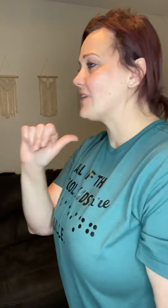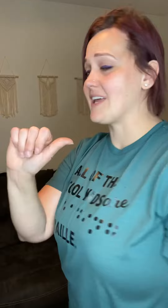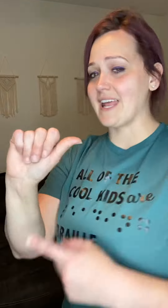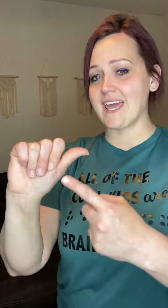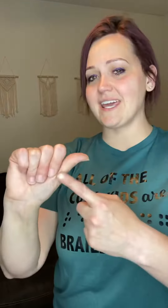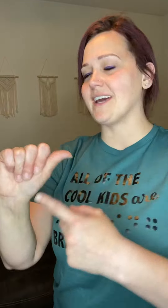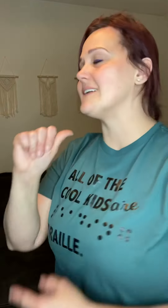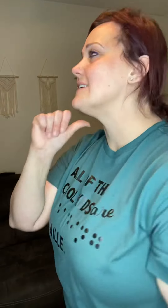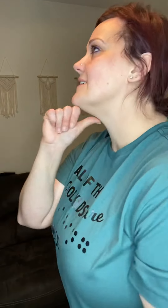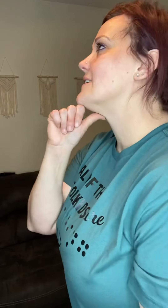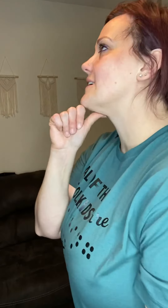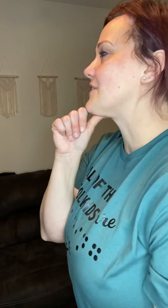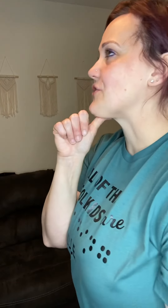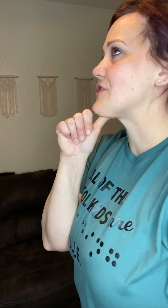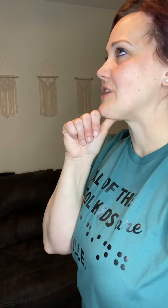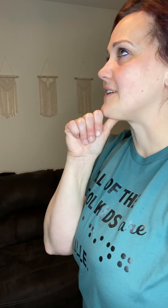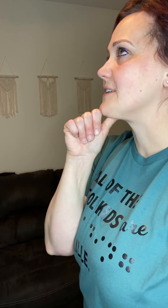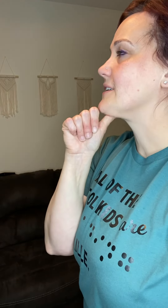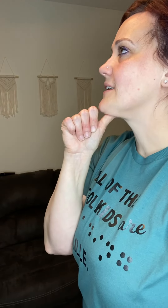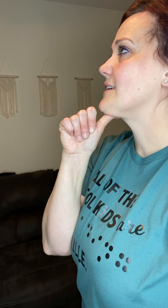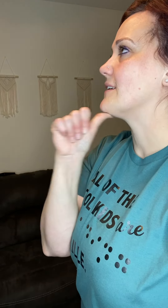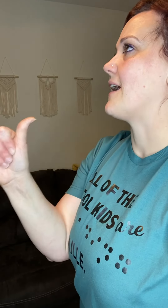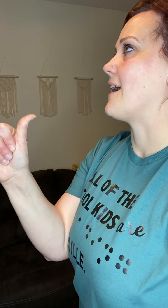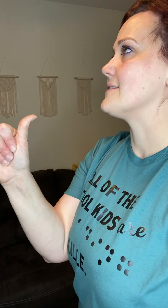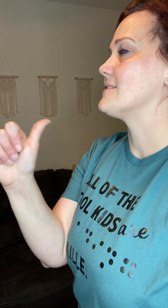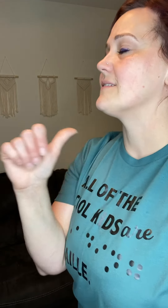An A hand under the chin. Not.